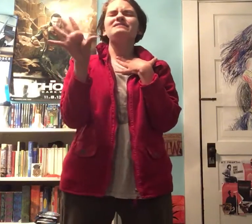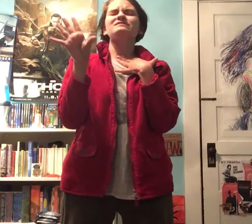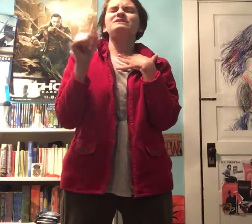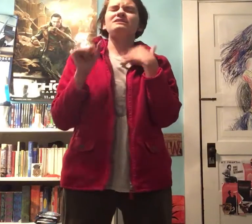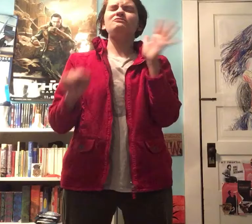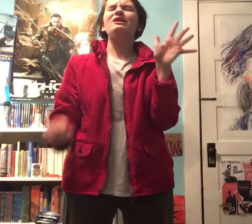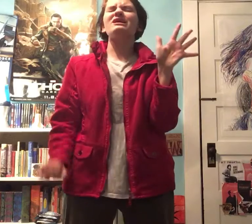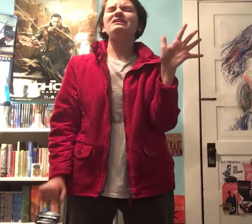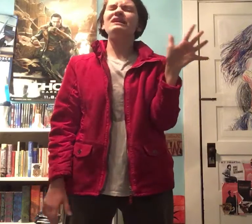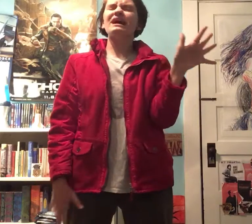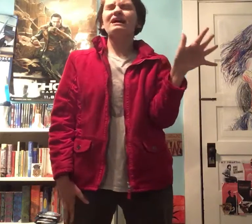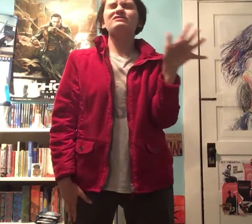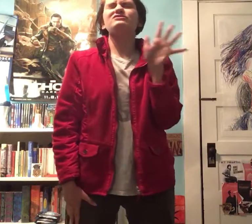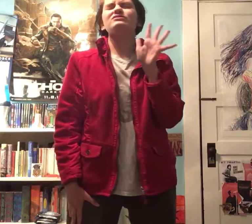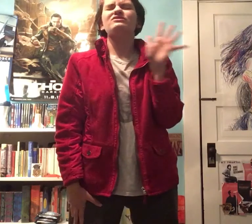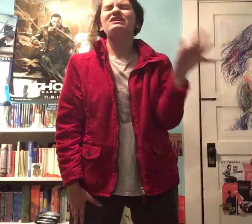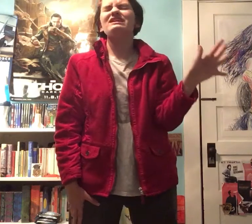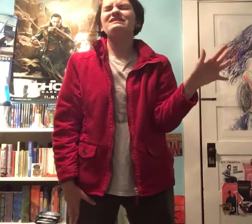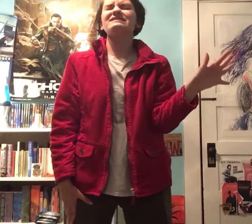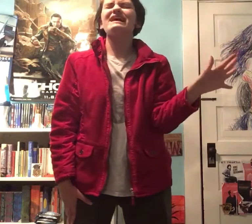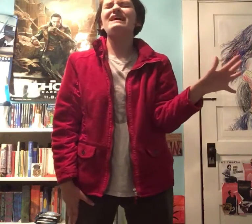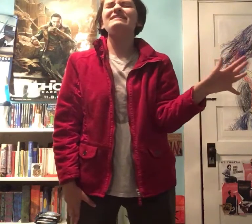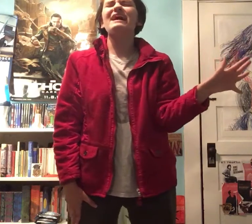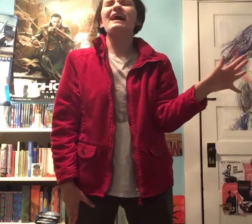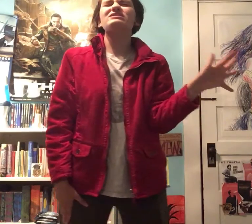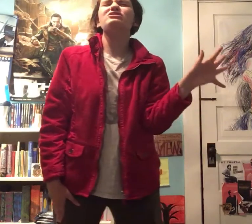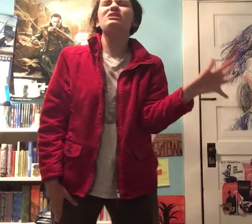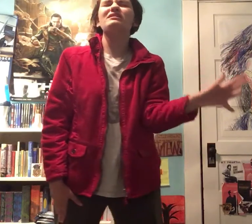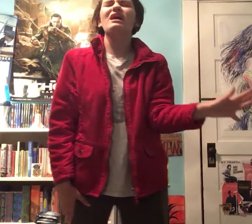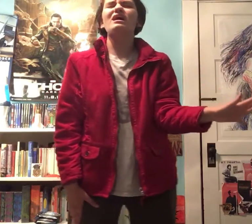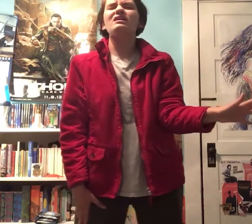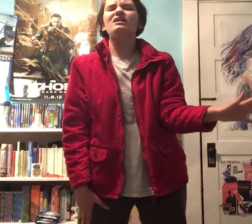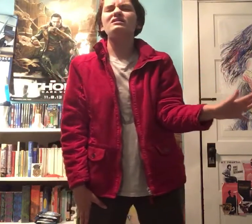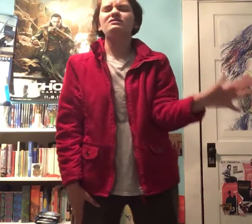makes me wanna do things that I shouldn't.